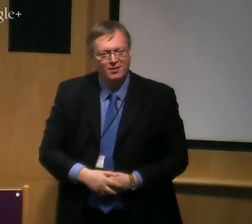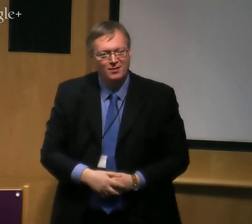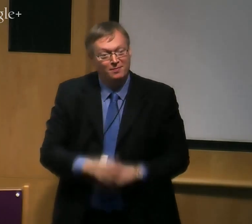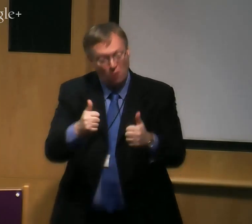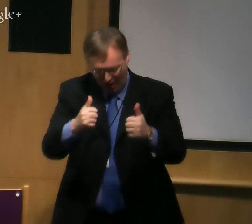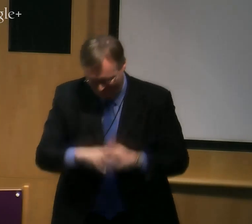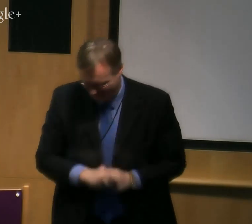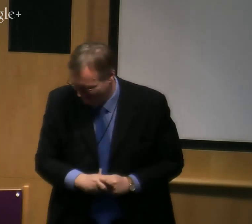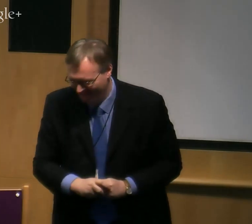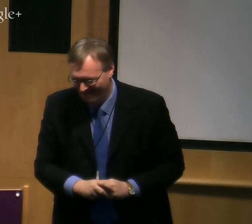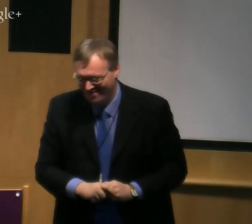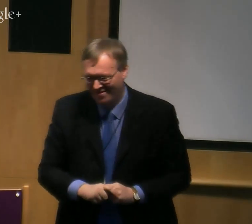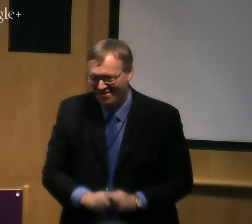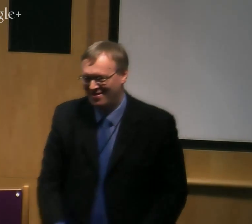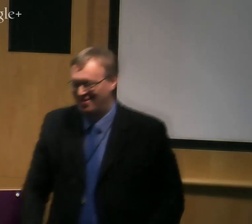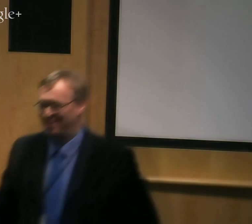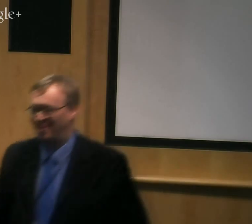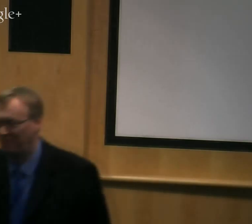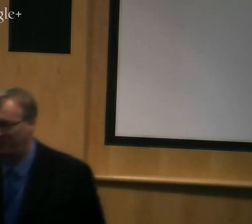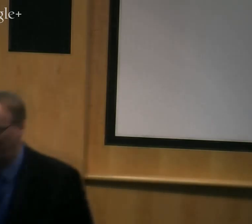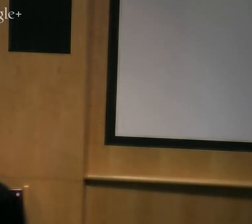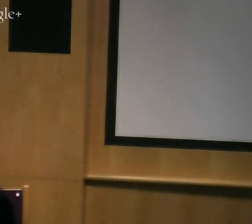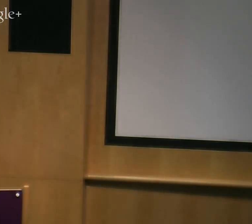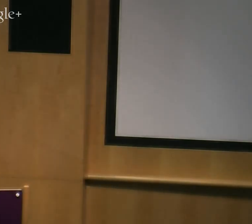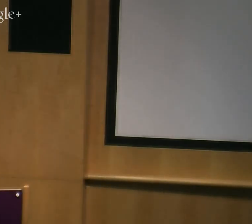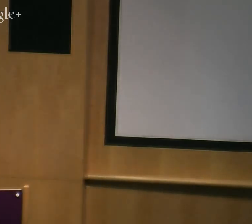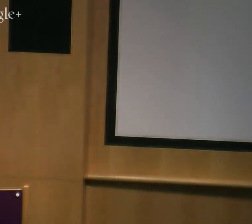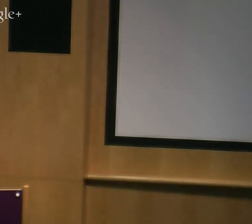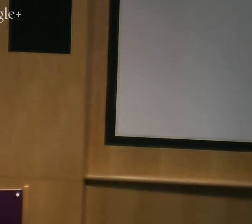control back instead of having things foisted upon them.